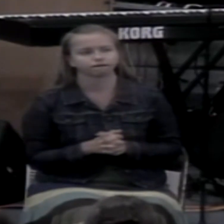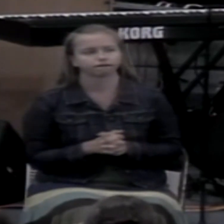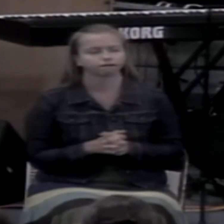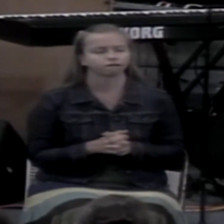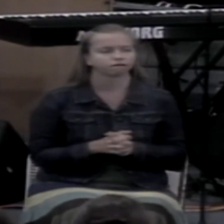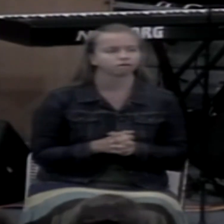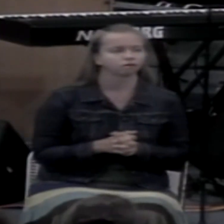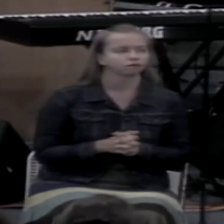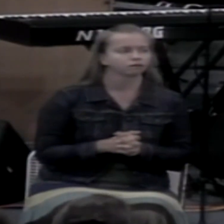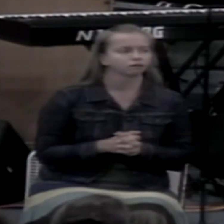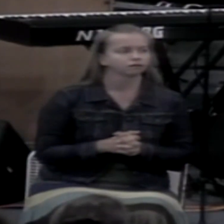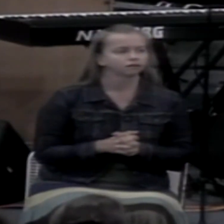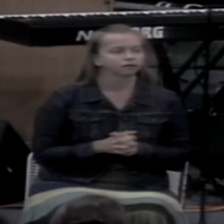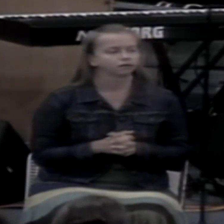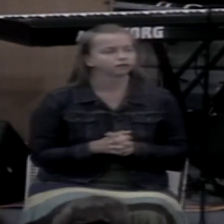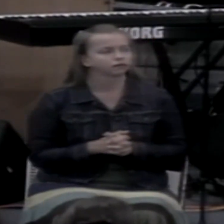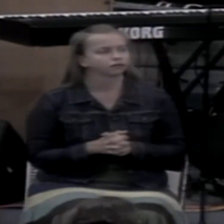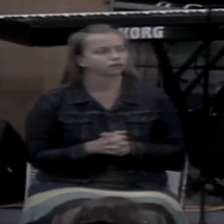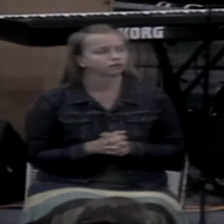Oh, God.